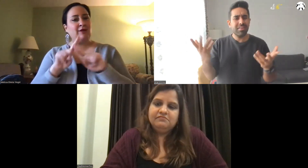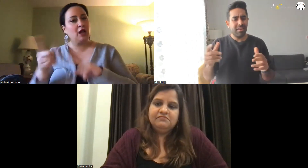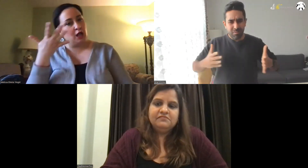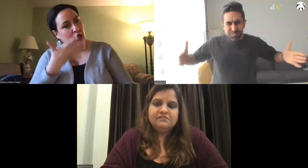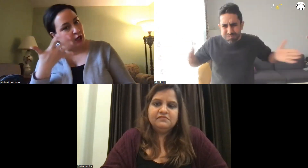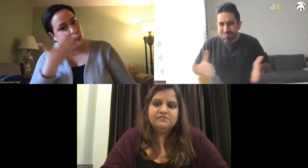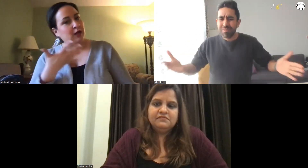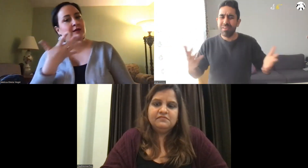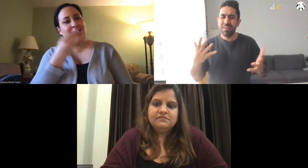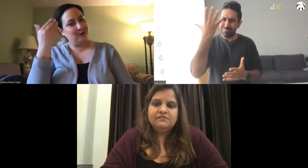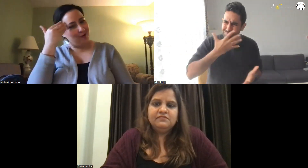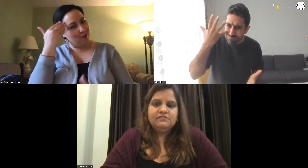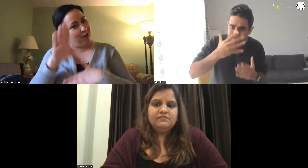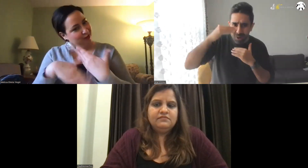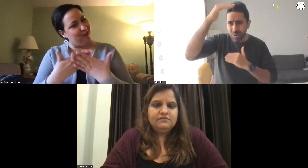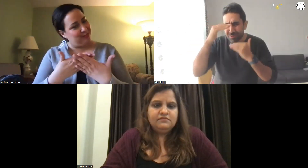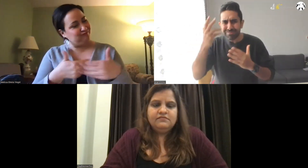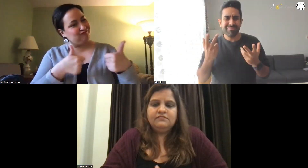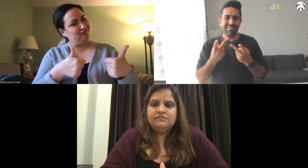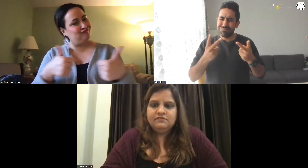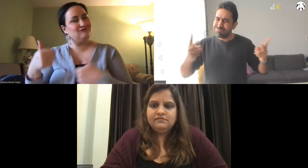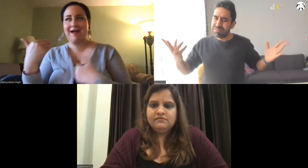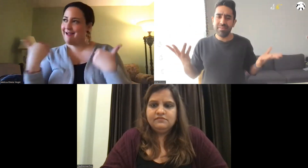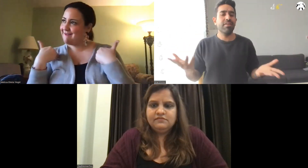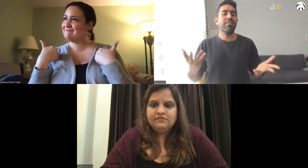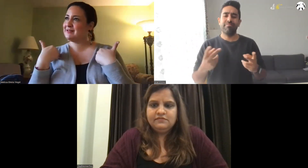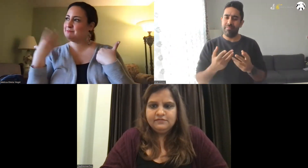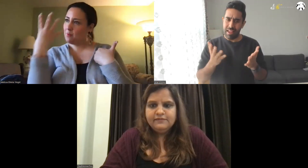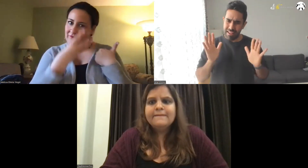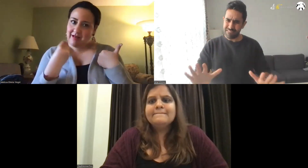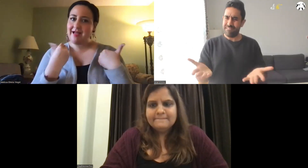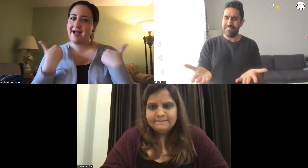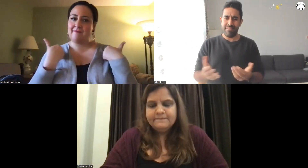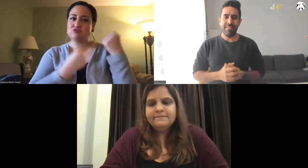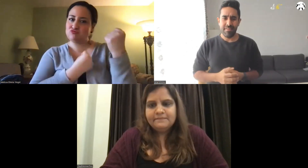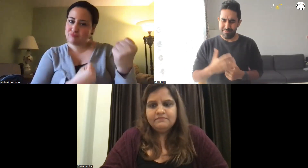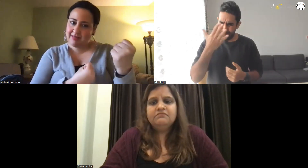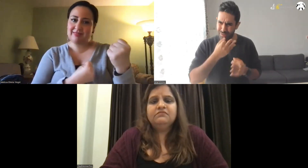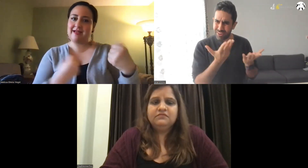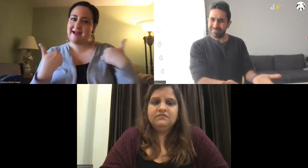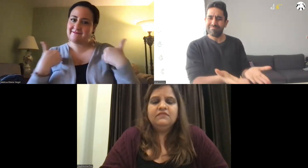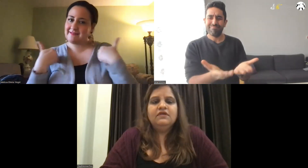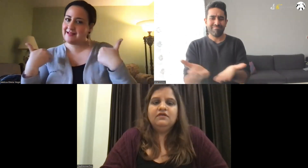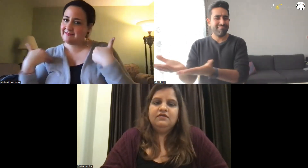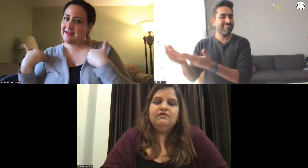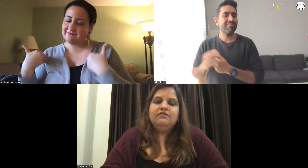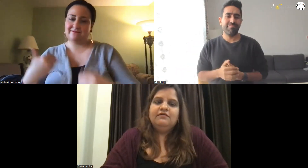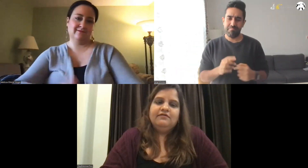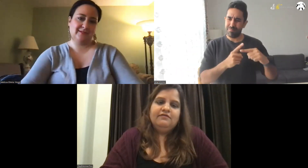all sizes, colors, and we know that everyone is beautiful, everybody